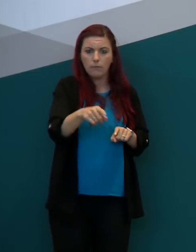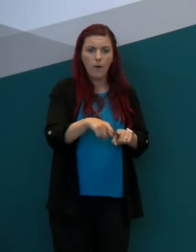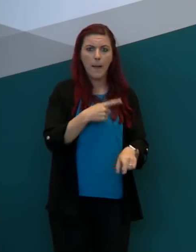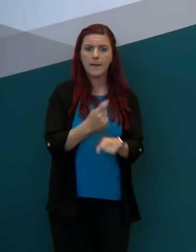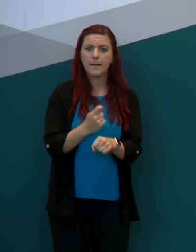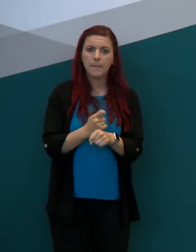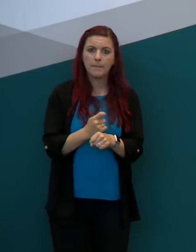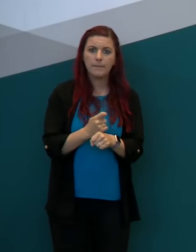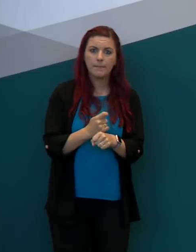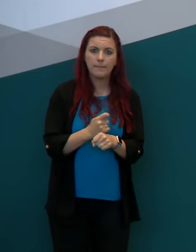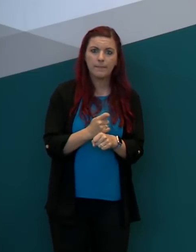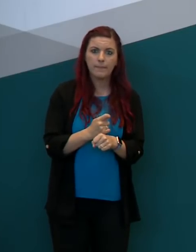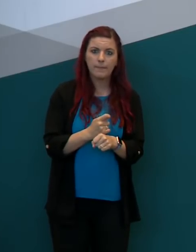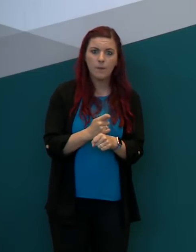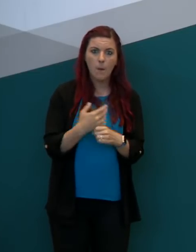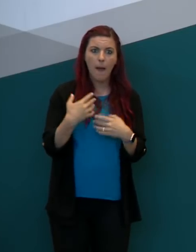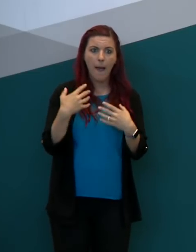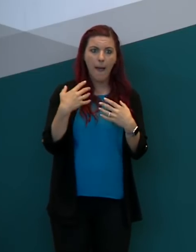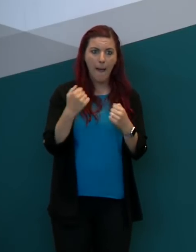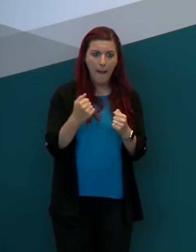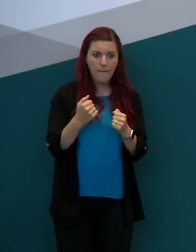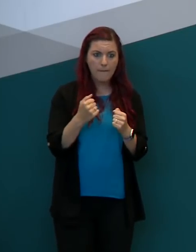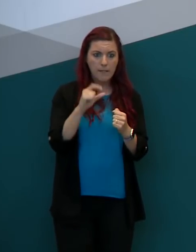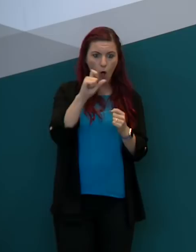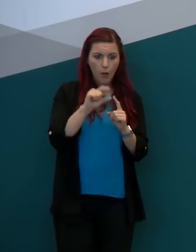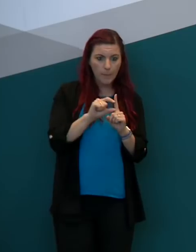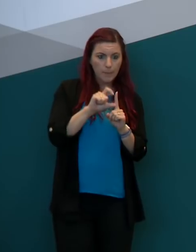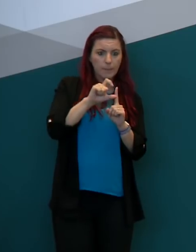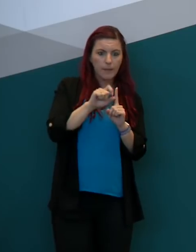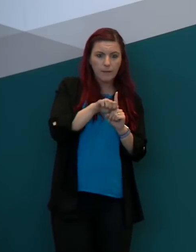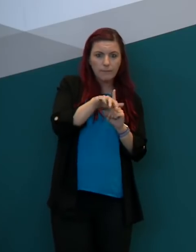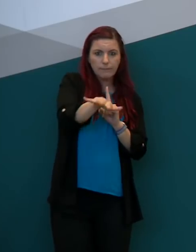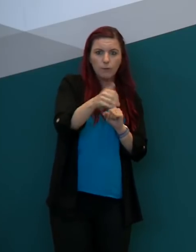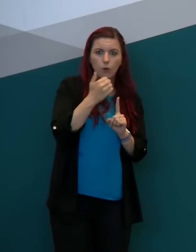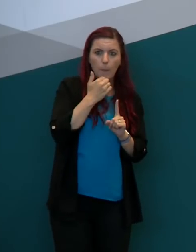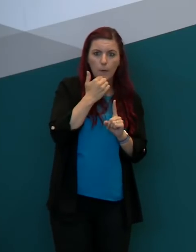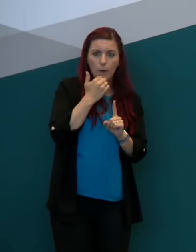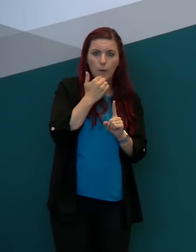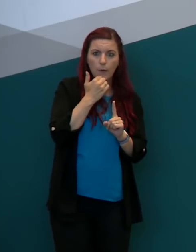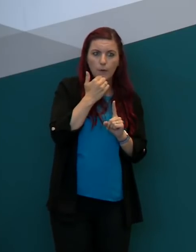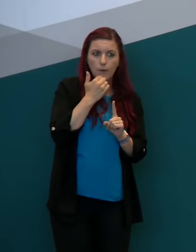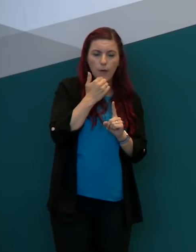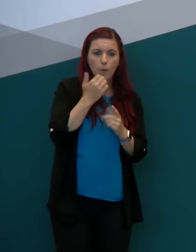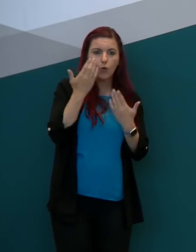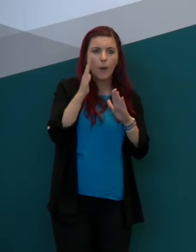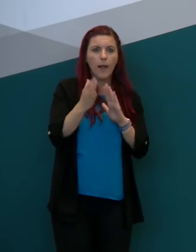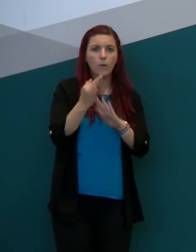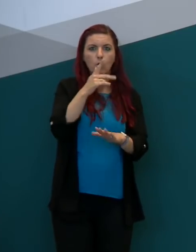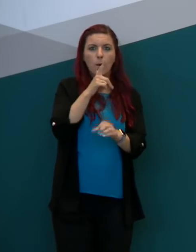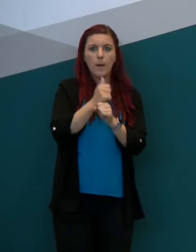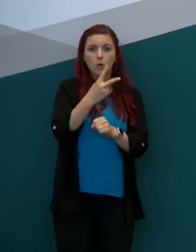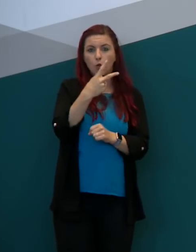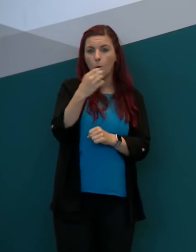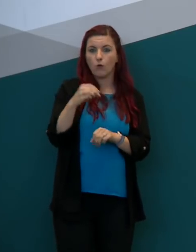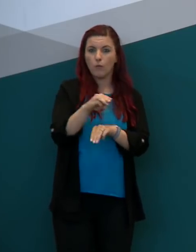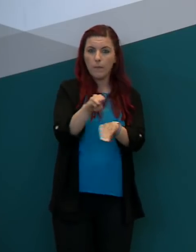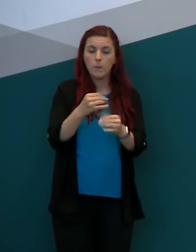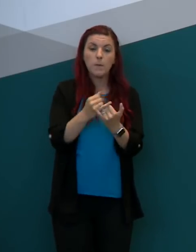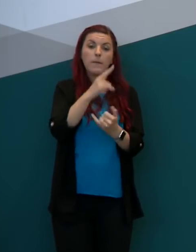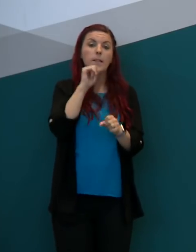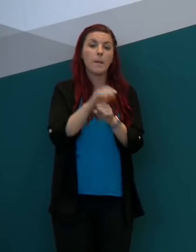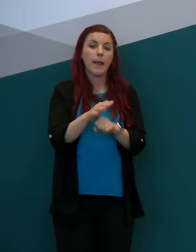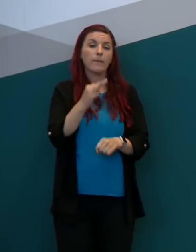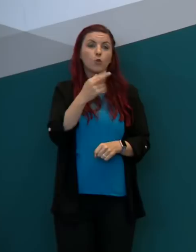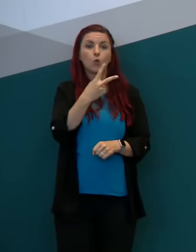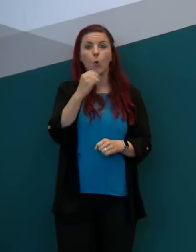a relatively modest increase in the reproduction number, and we were showing you this. So if I took a figure of 200 cases, so let's say we were at 200